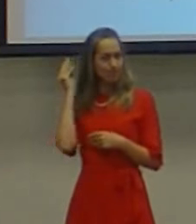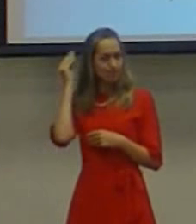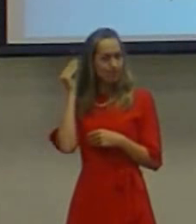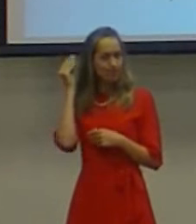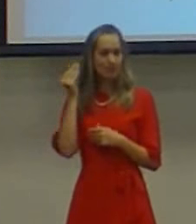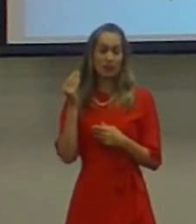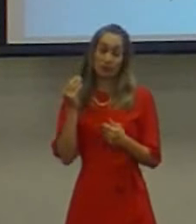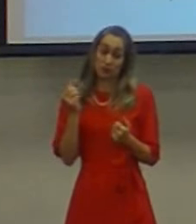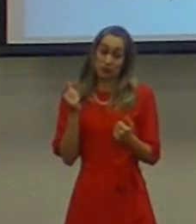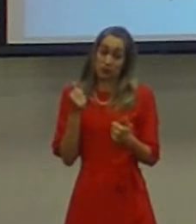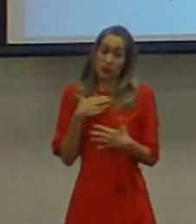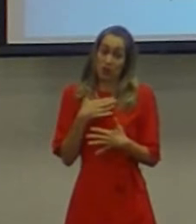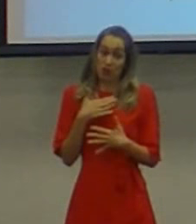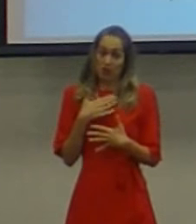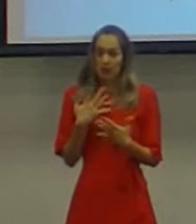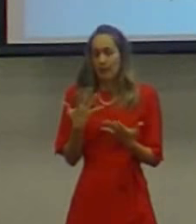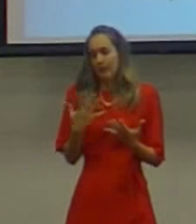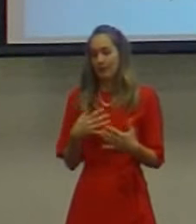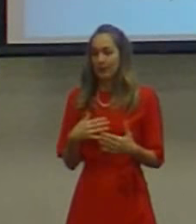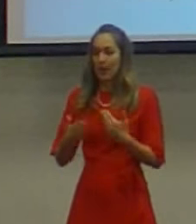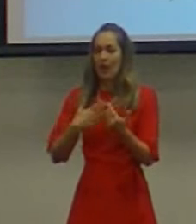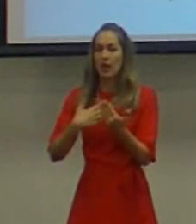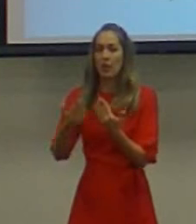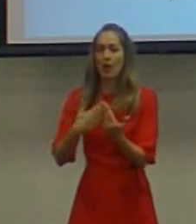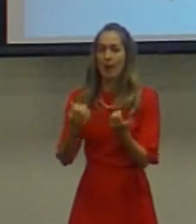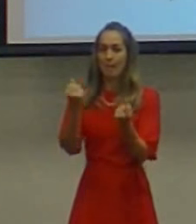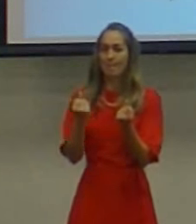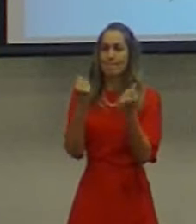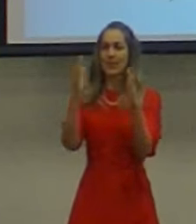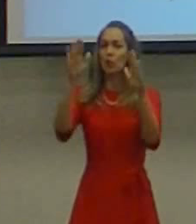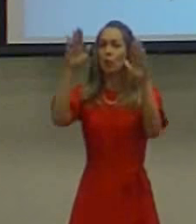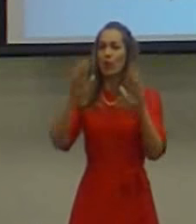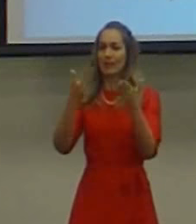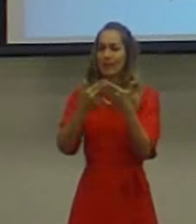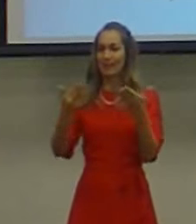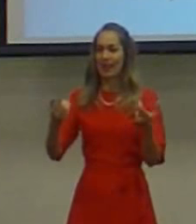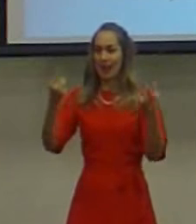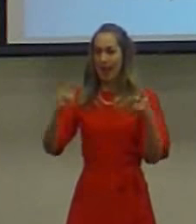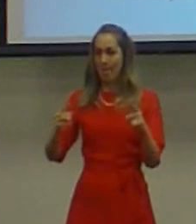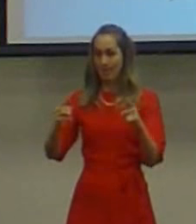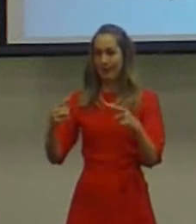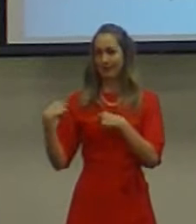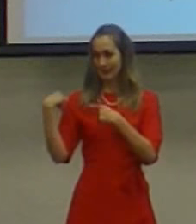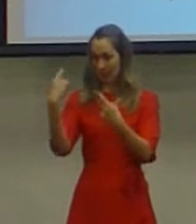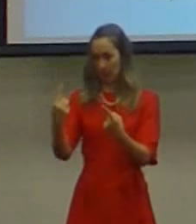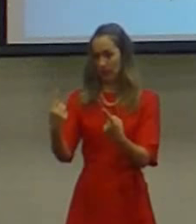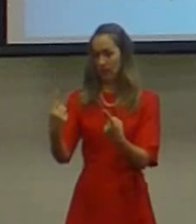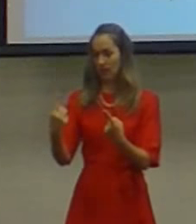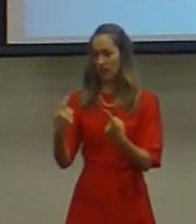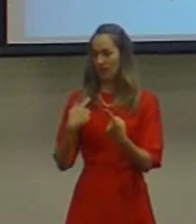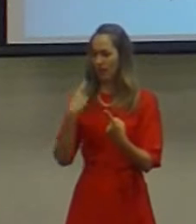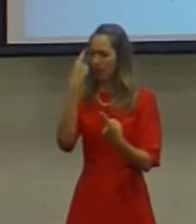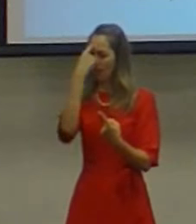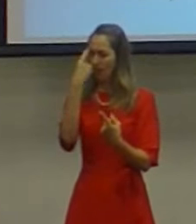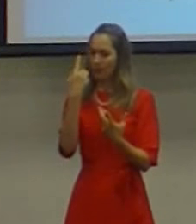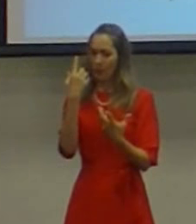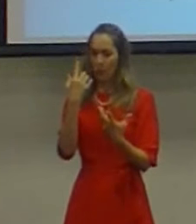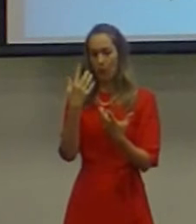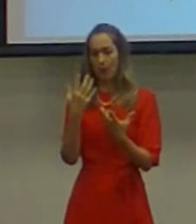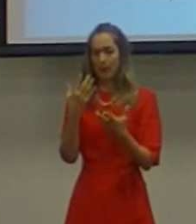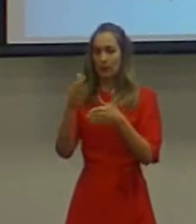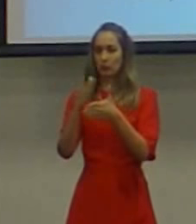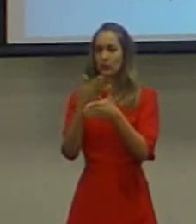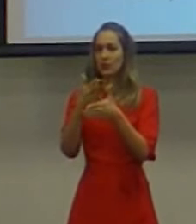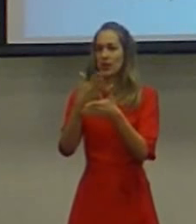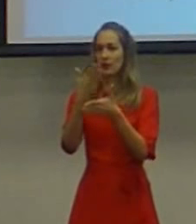But so anyways, lots of great things have happened since then. And so I thought I want to share with you some stories. But I